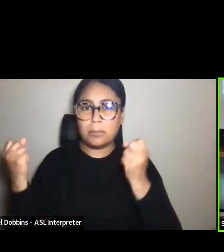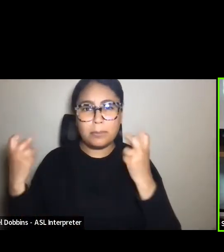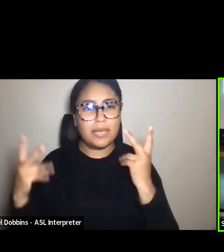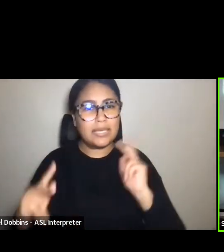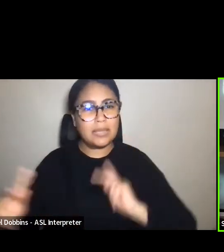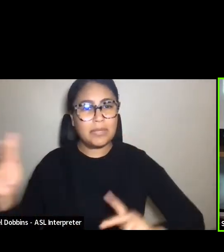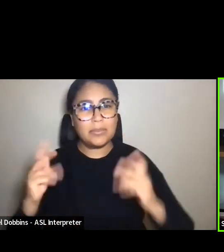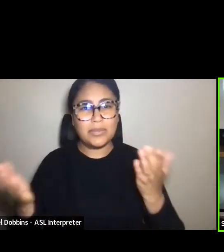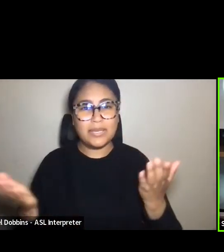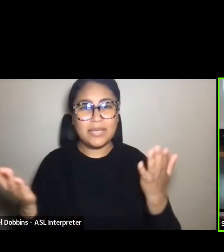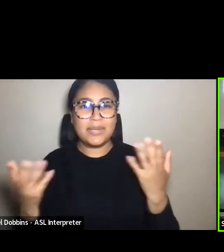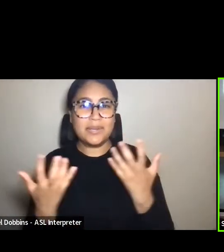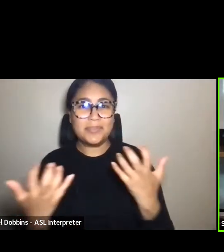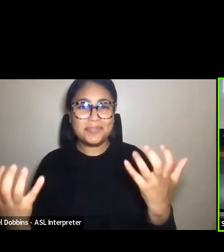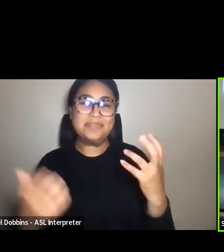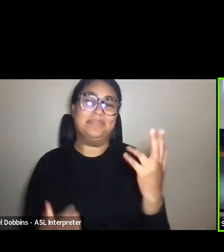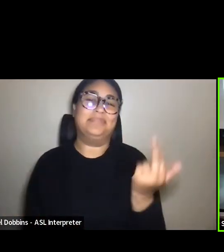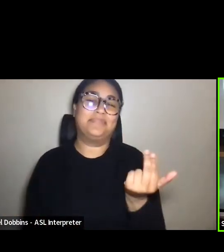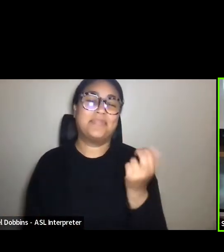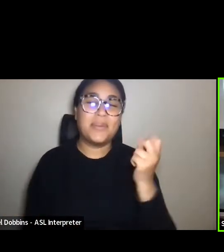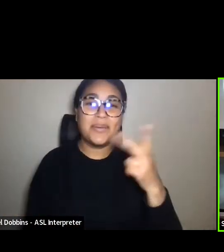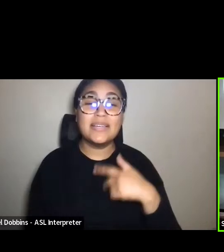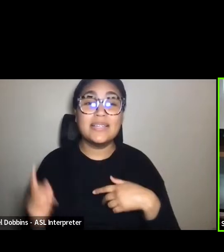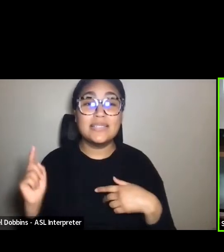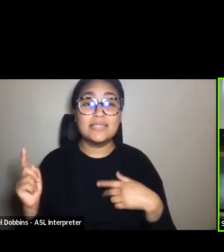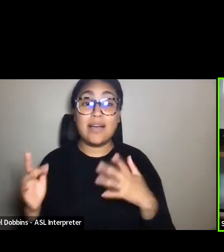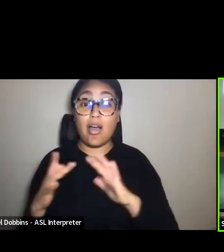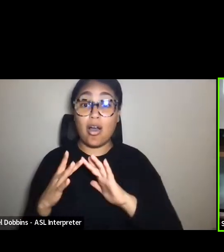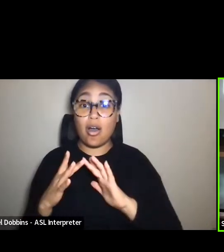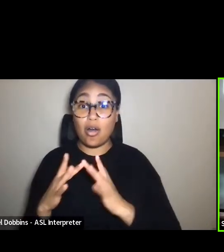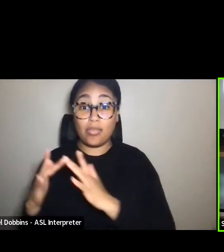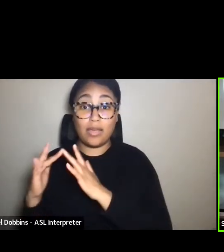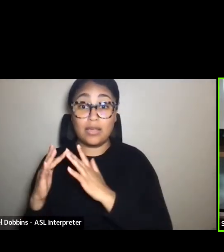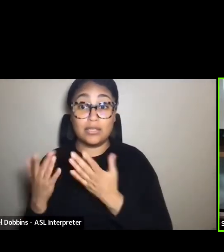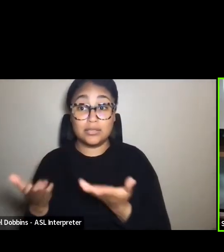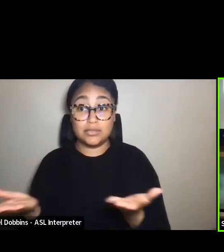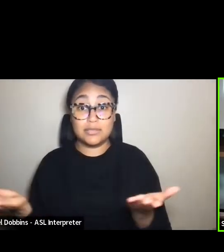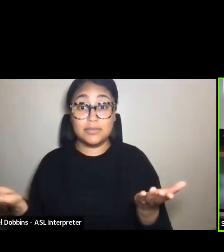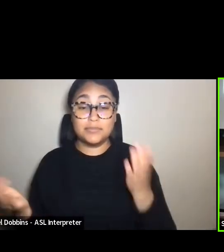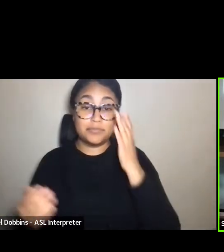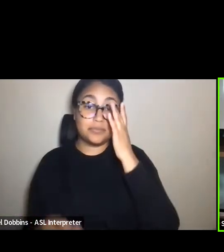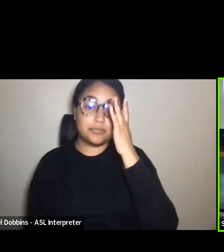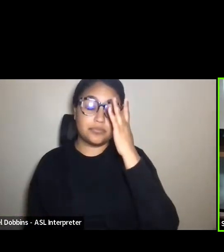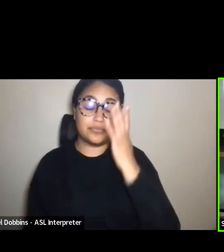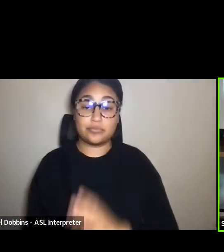my goodness. All right, going on to online. Do